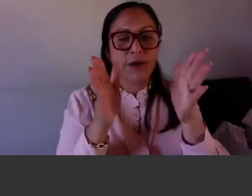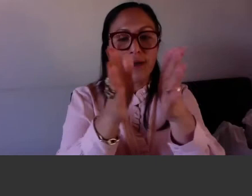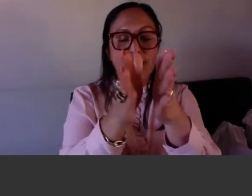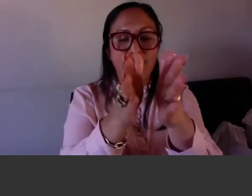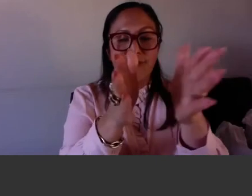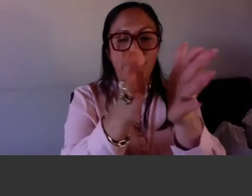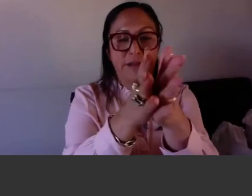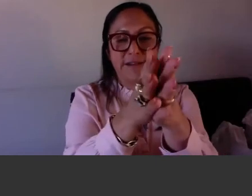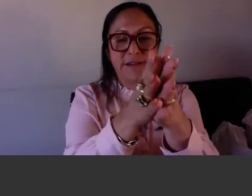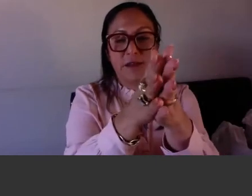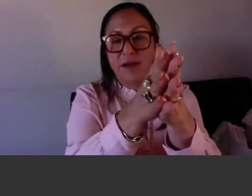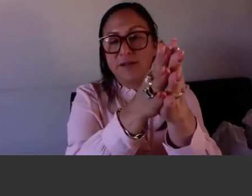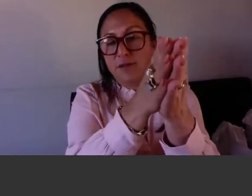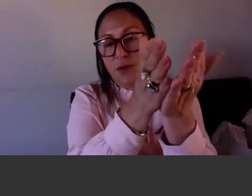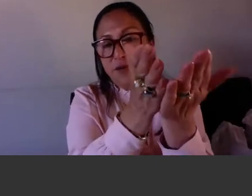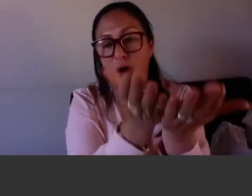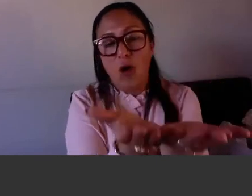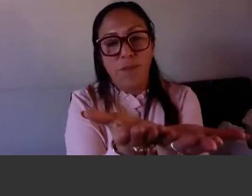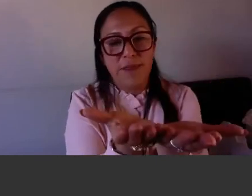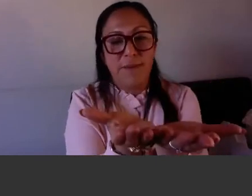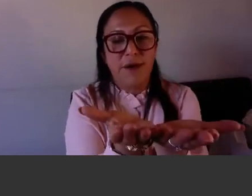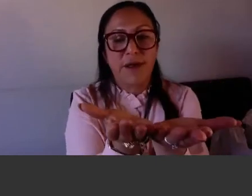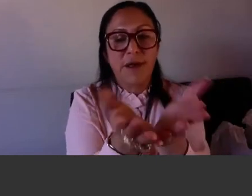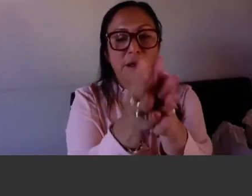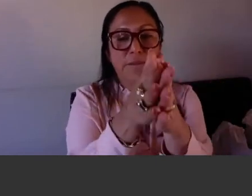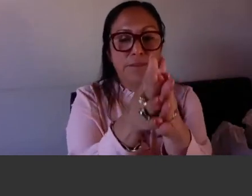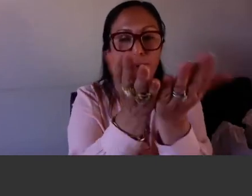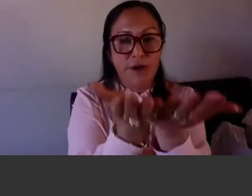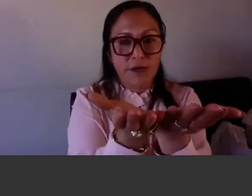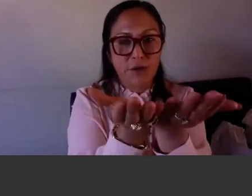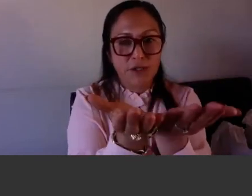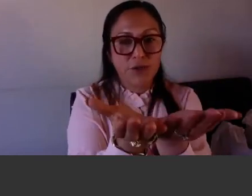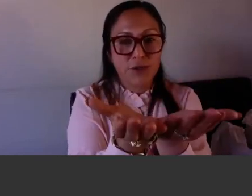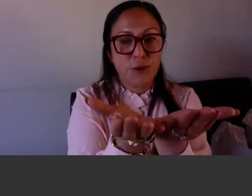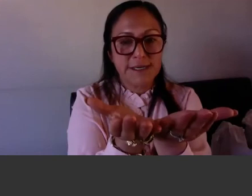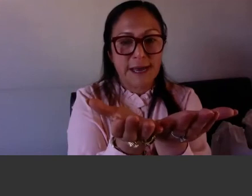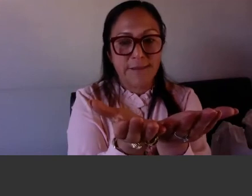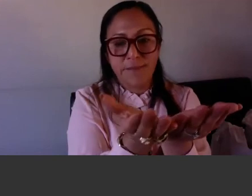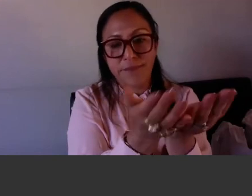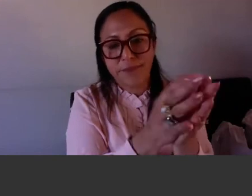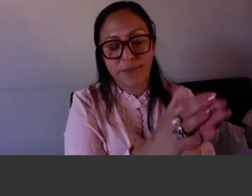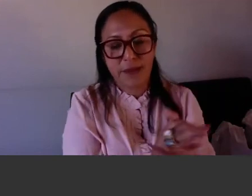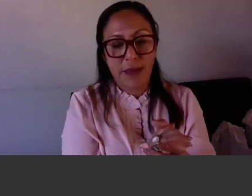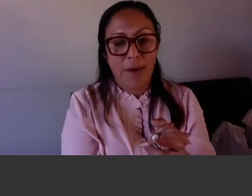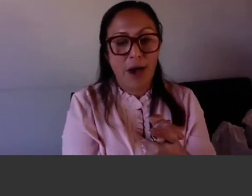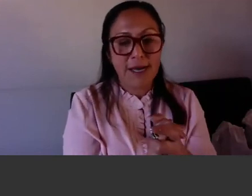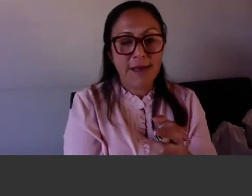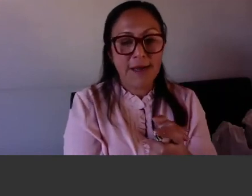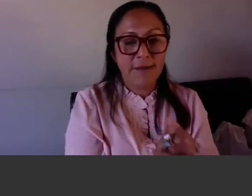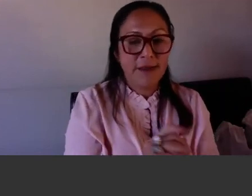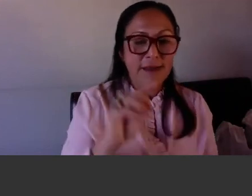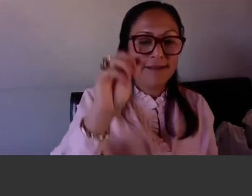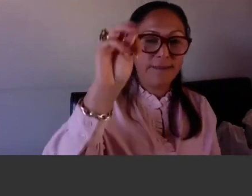Book. Here's the book that's closed, and we're going to open the book. Book or story time.